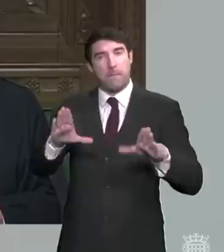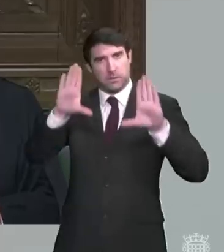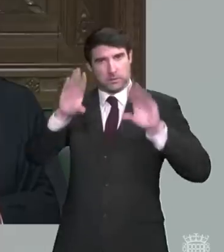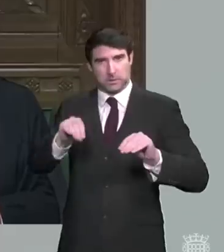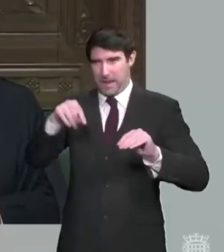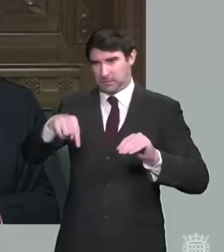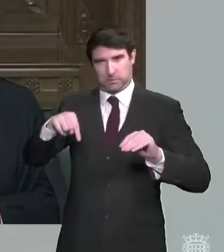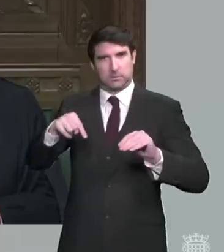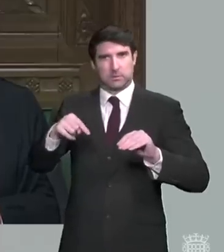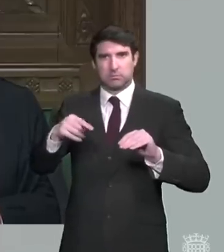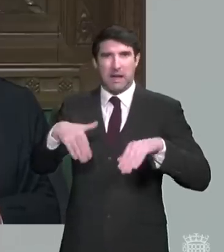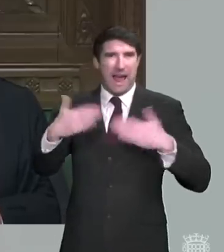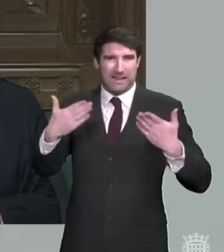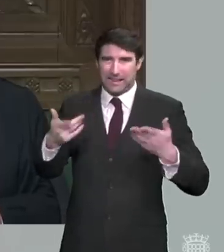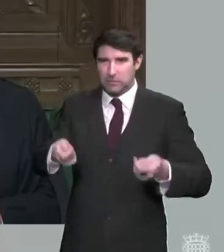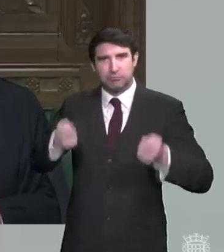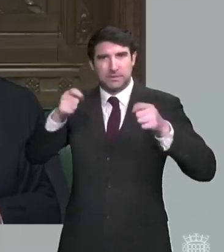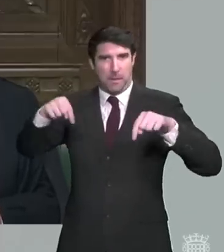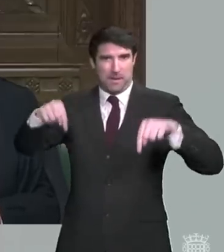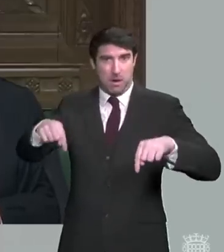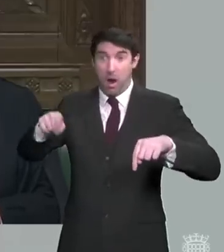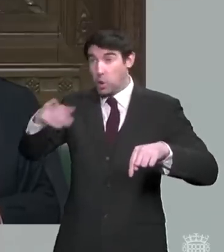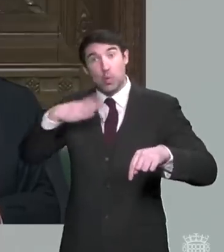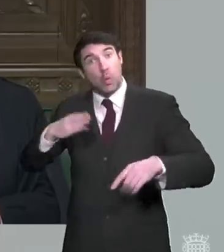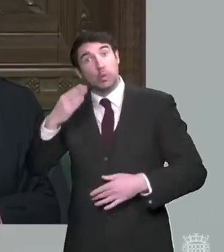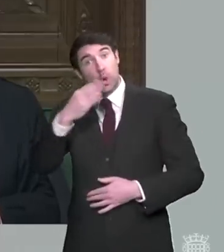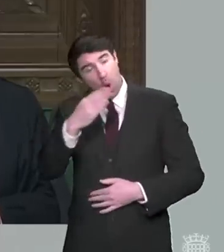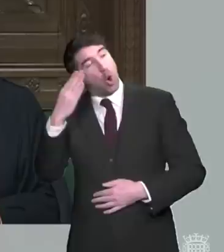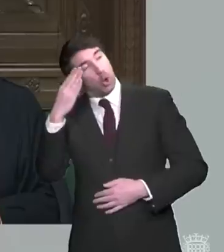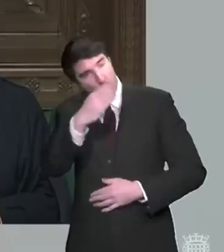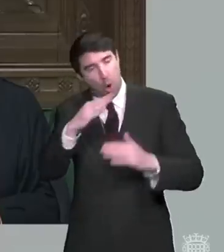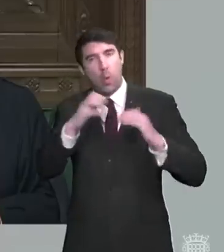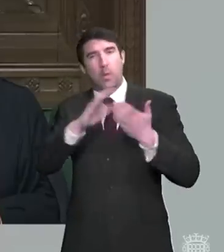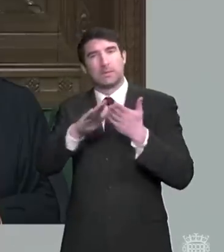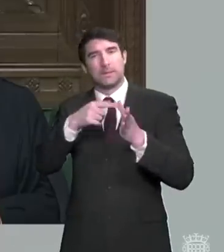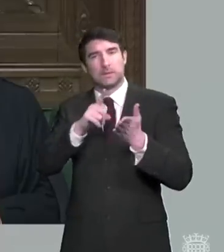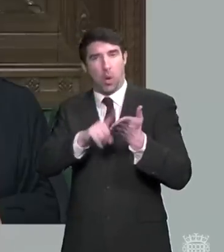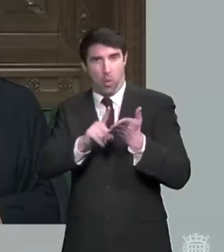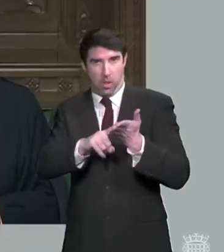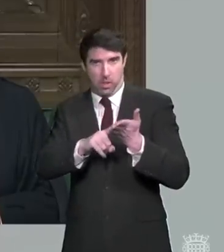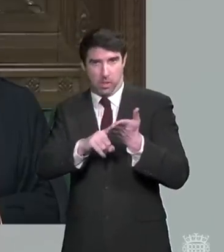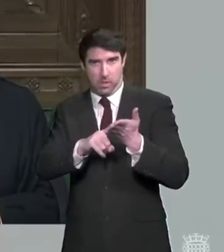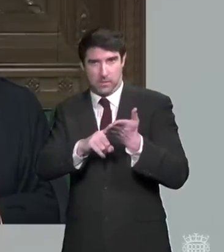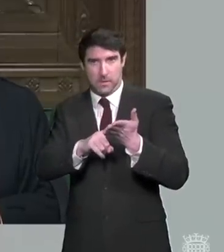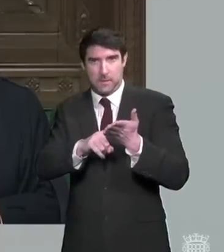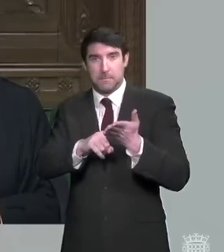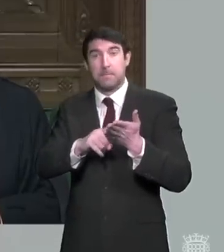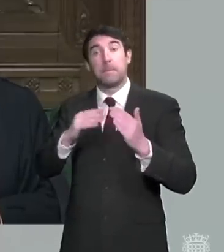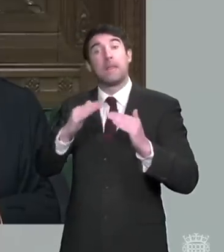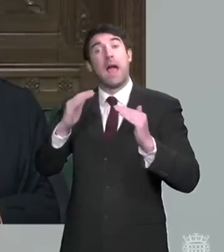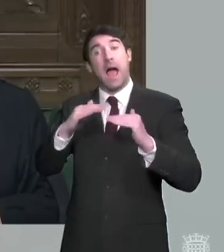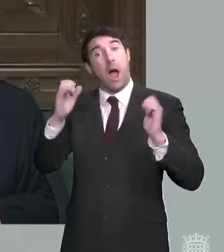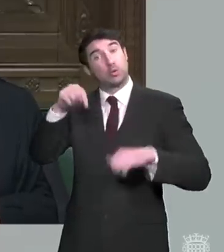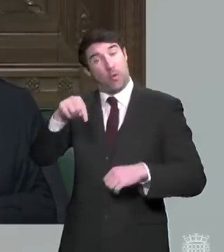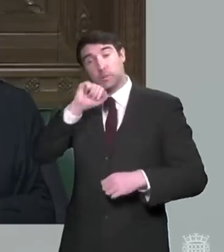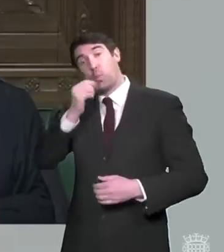moment. Members attending the address should go directly to the hall following the doorkeeper's directions. The House is expected